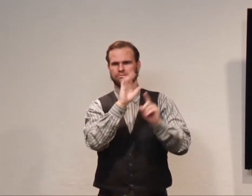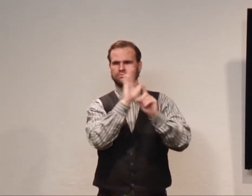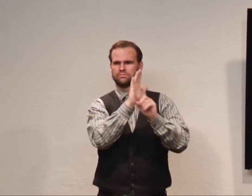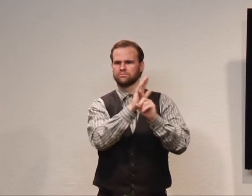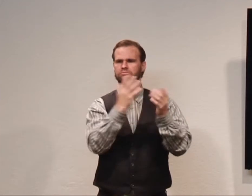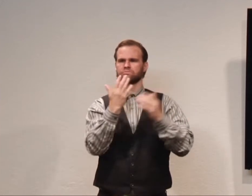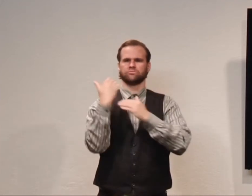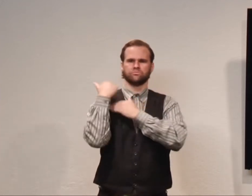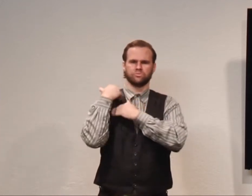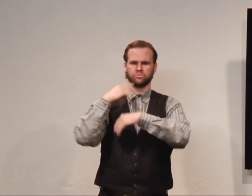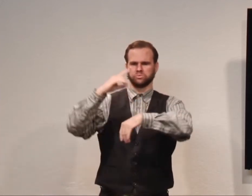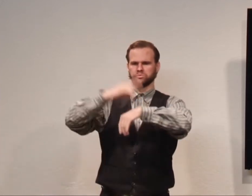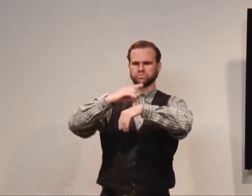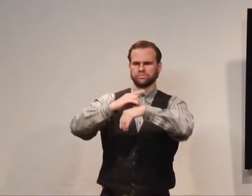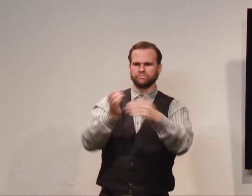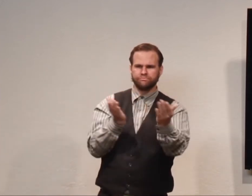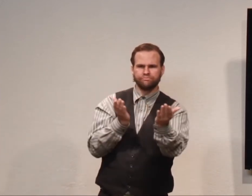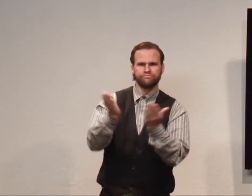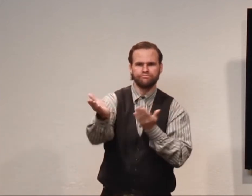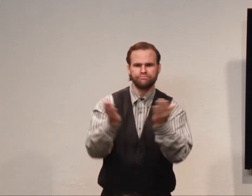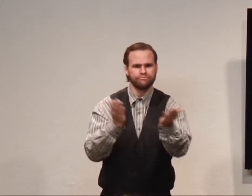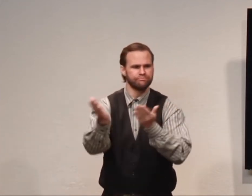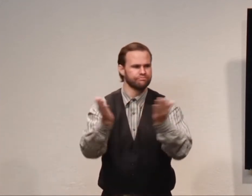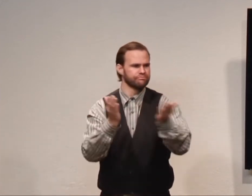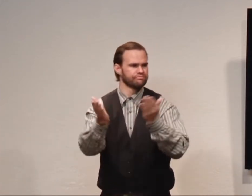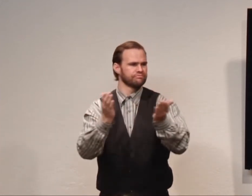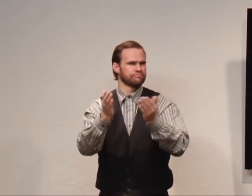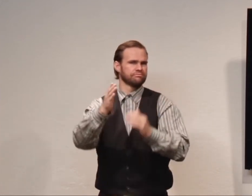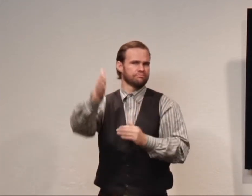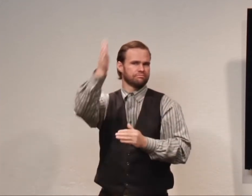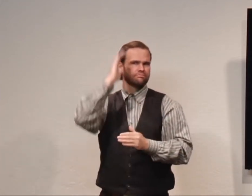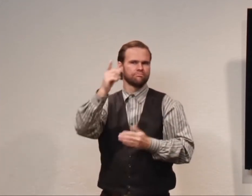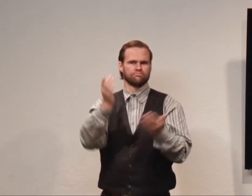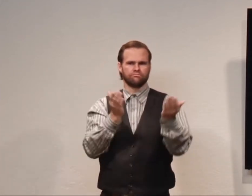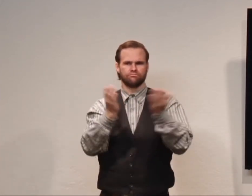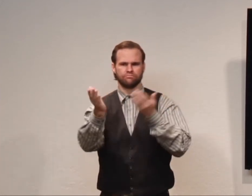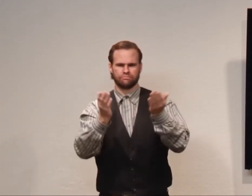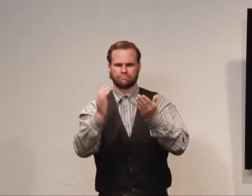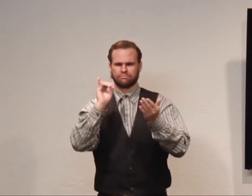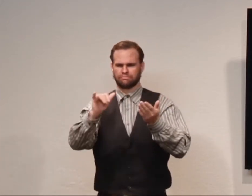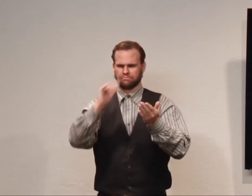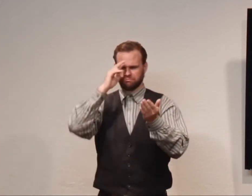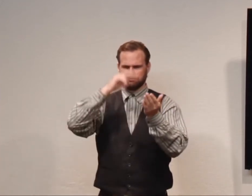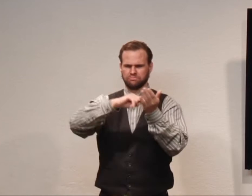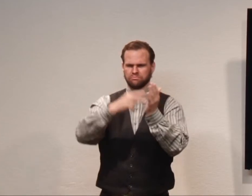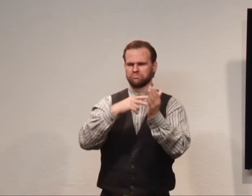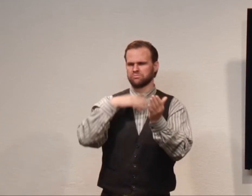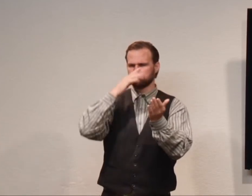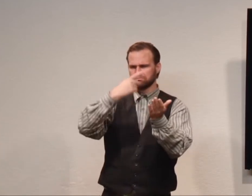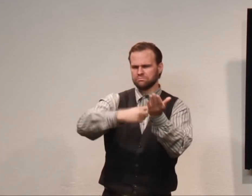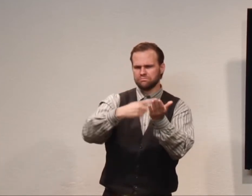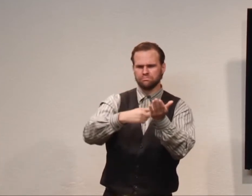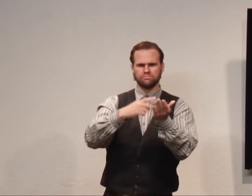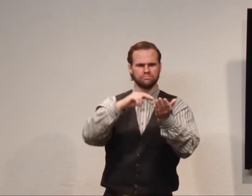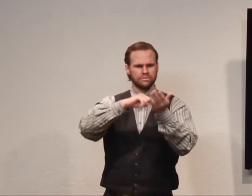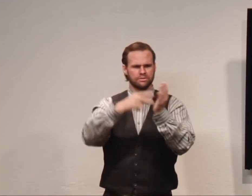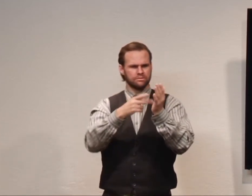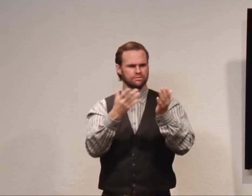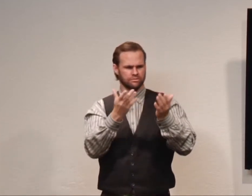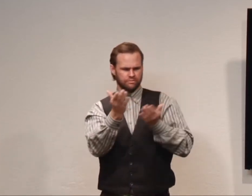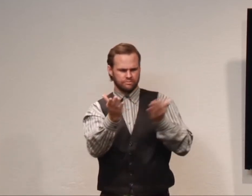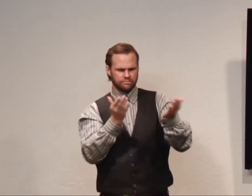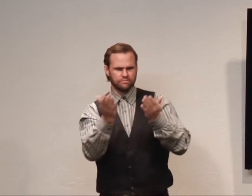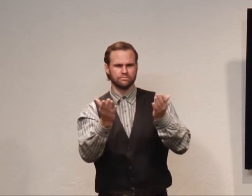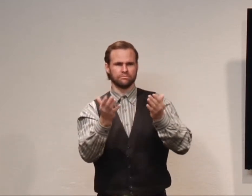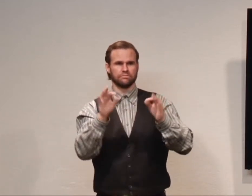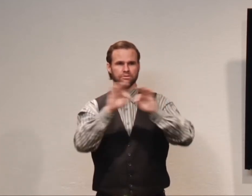so we see that the priest had a special duties, and he had a special breastplate that he wore, and had a special